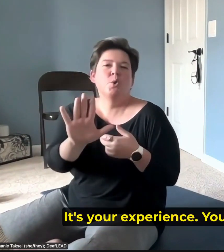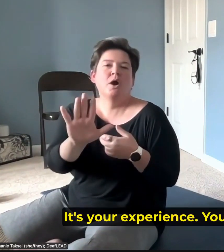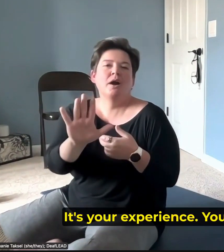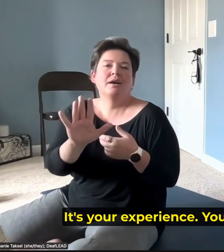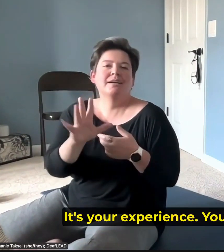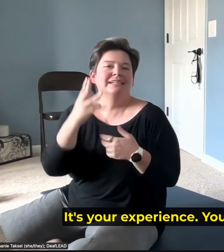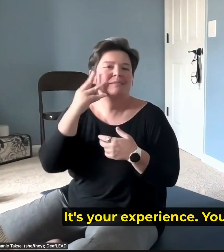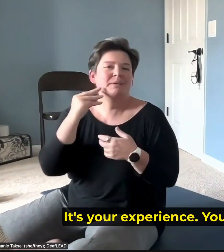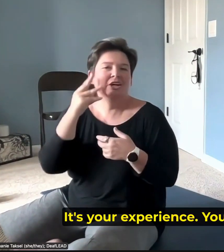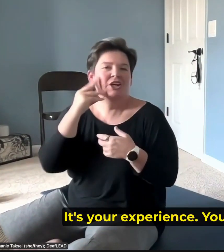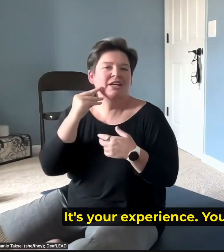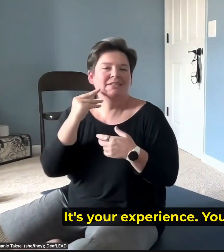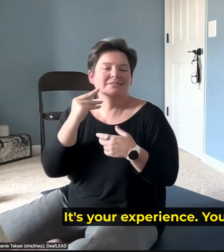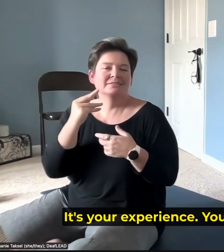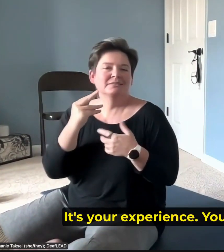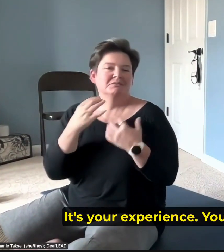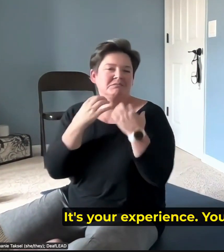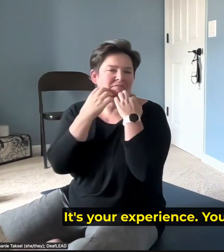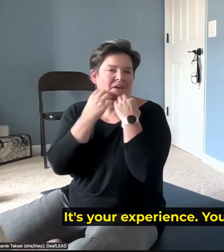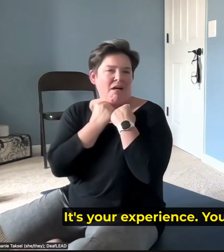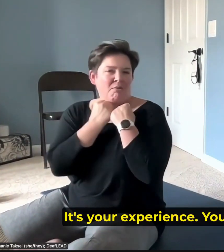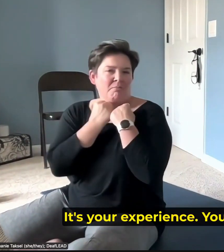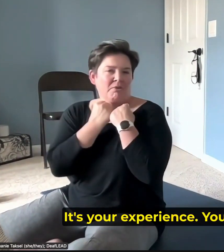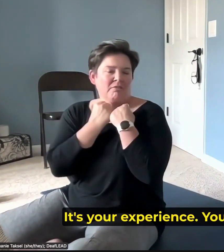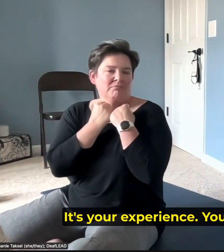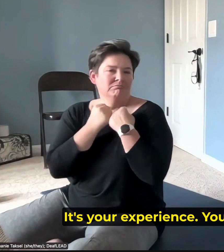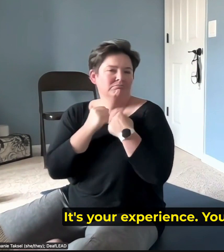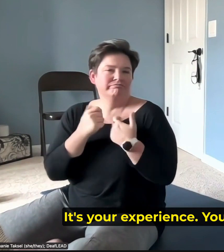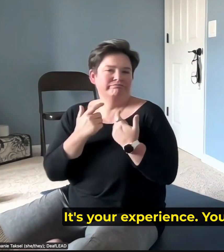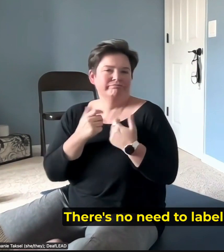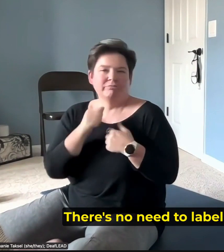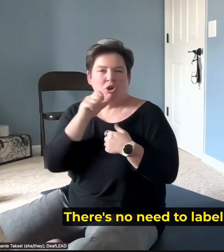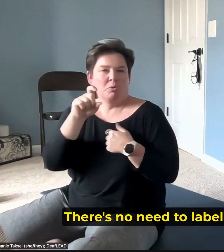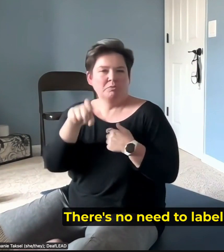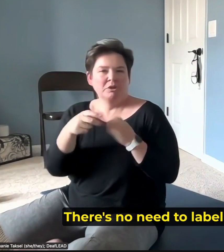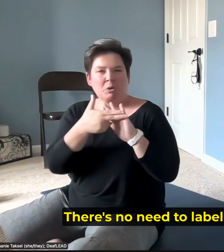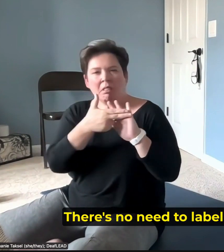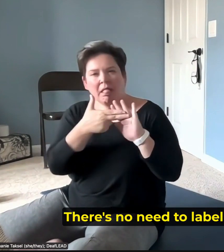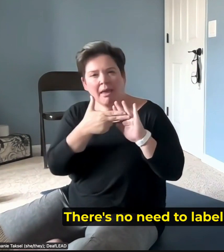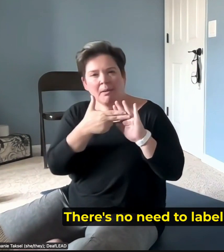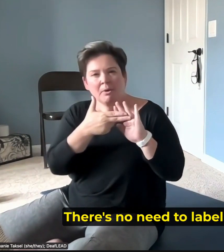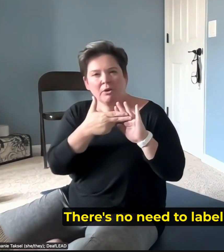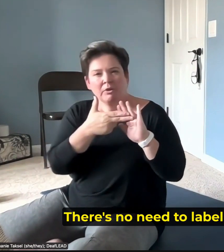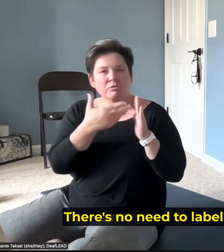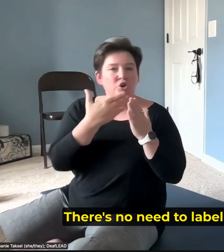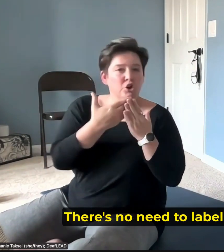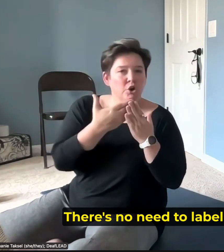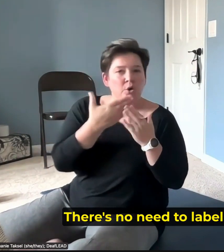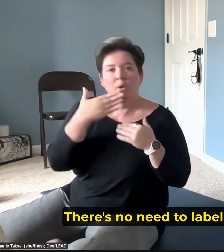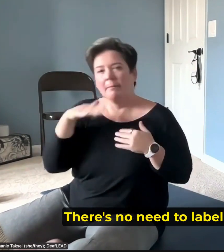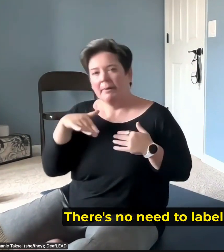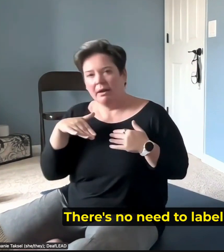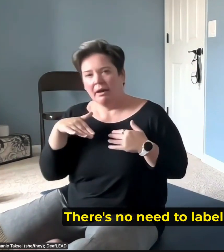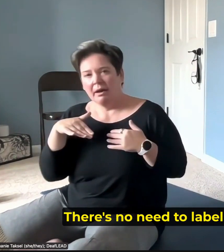It's your experience. Your experience is valuable. There's no need to label any of it as good or